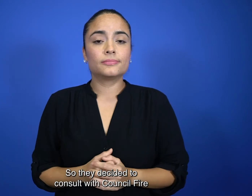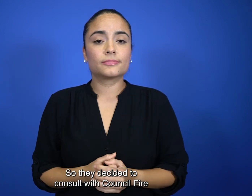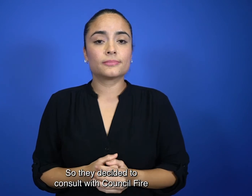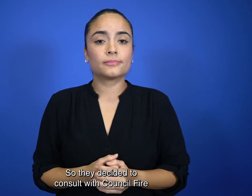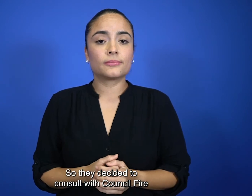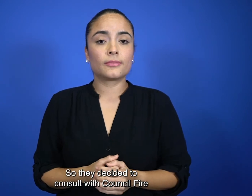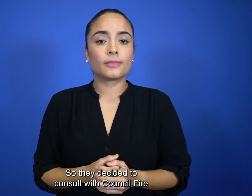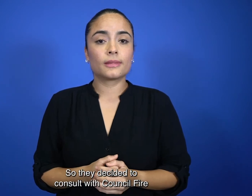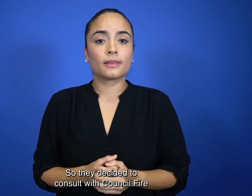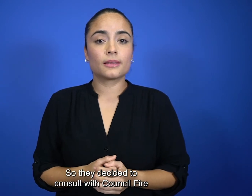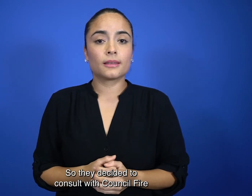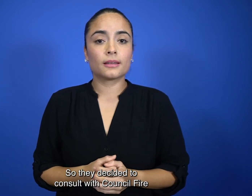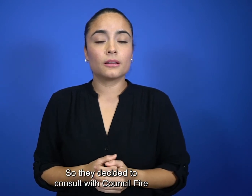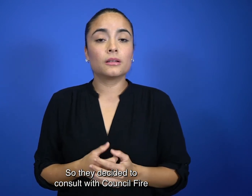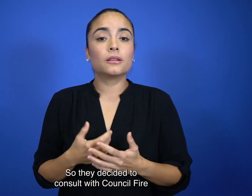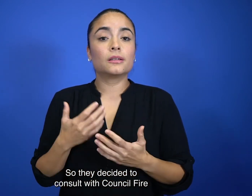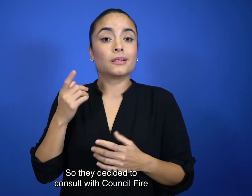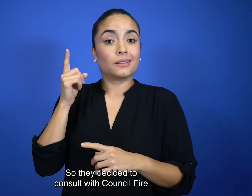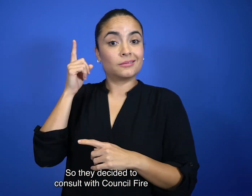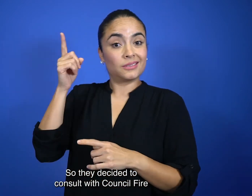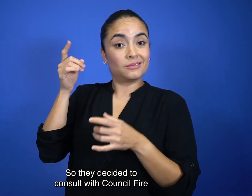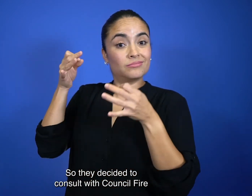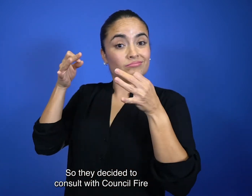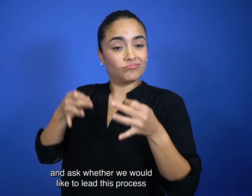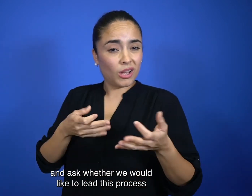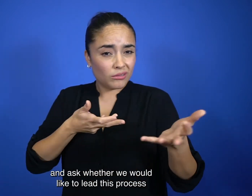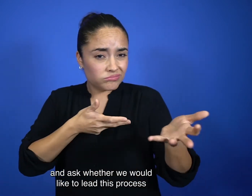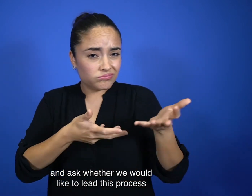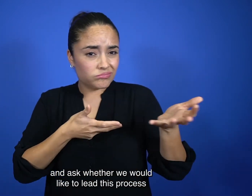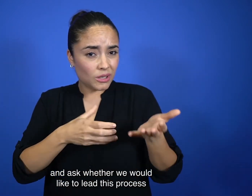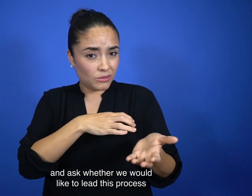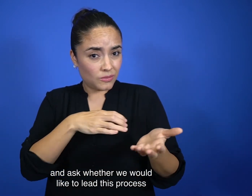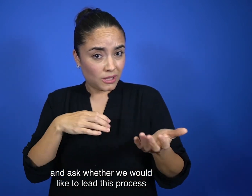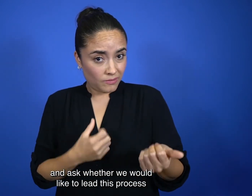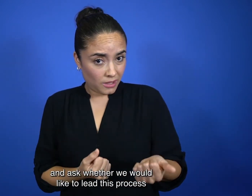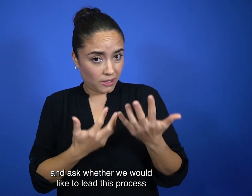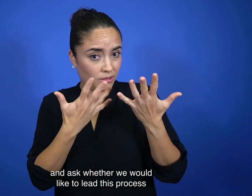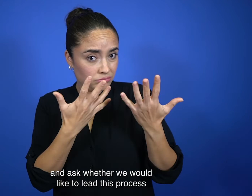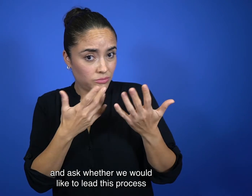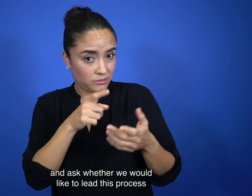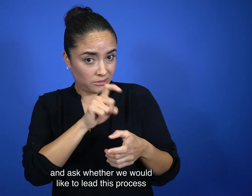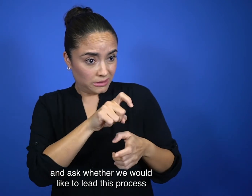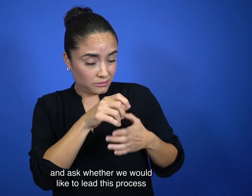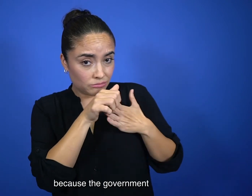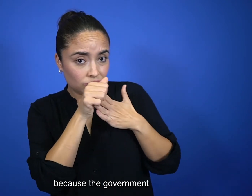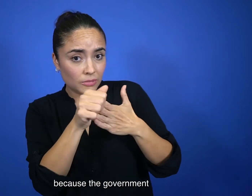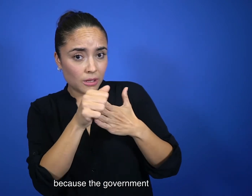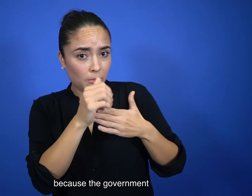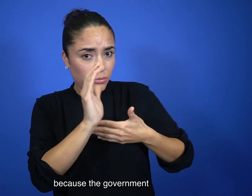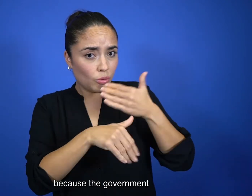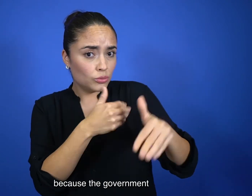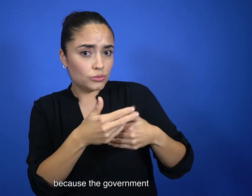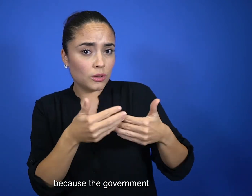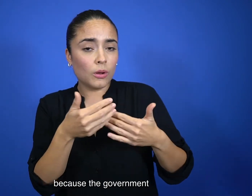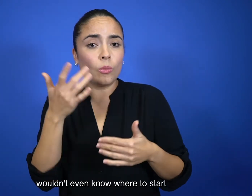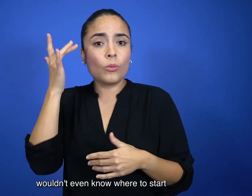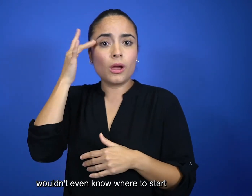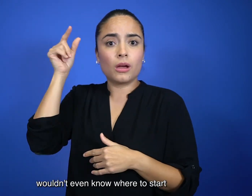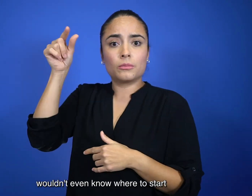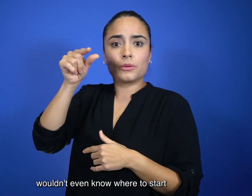decided to consult with Council Fire and ask whether we would like to lead this process, because the government wouldn't even know where to